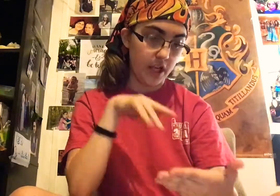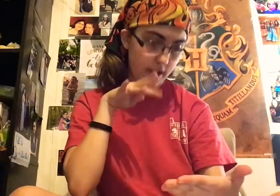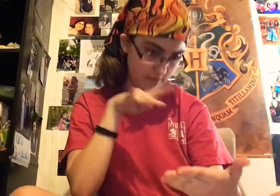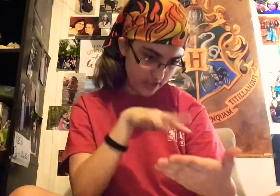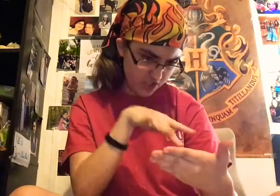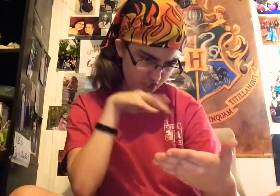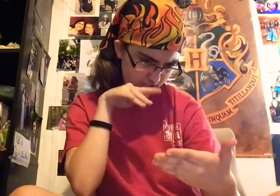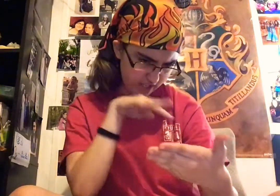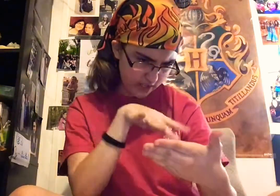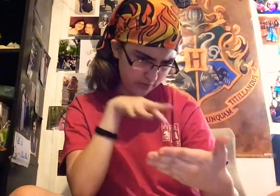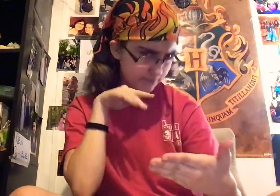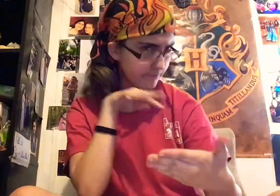am studying.